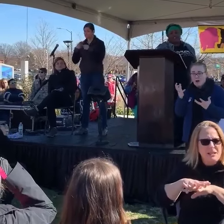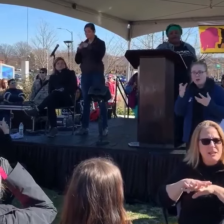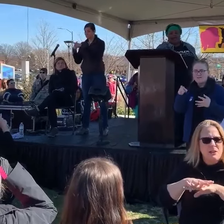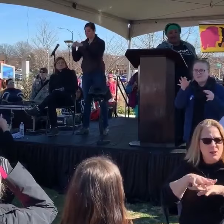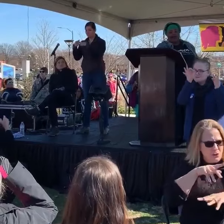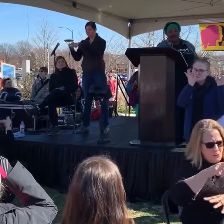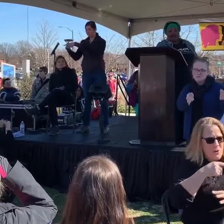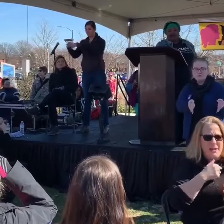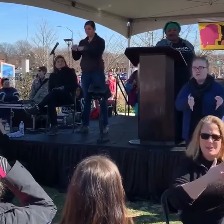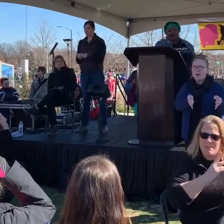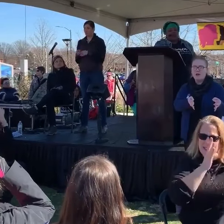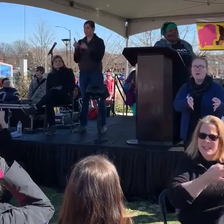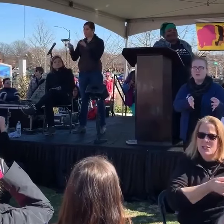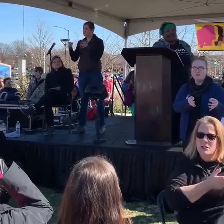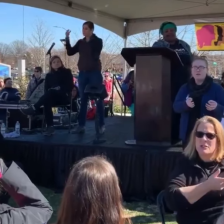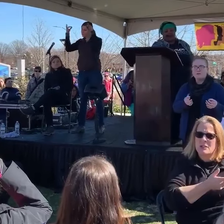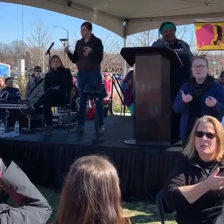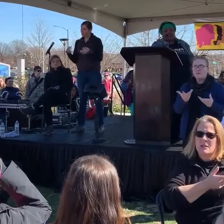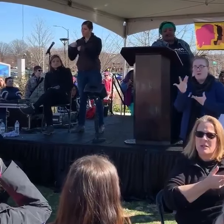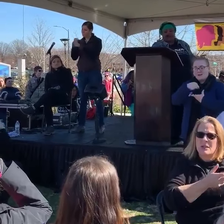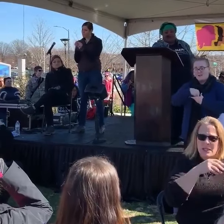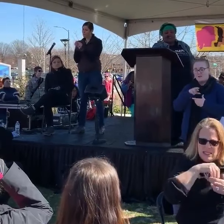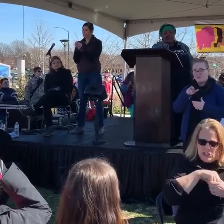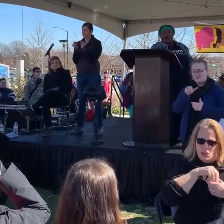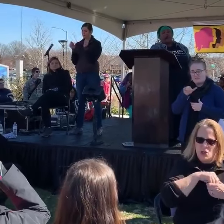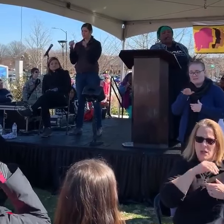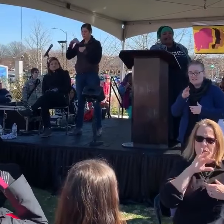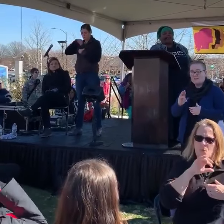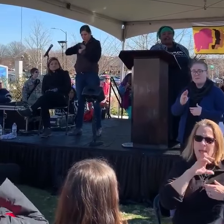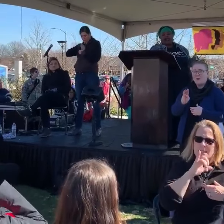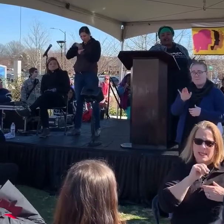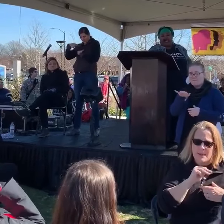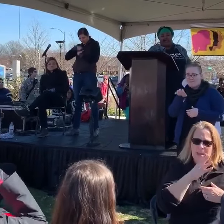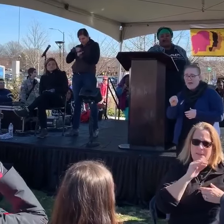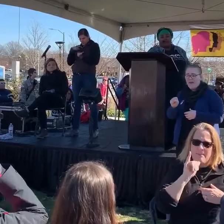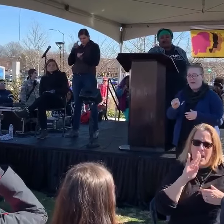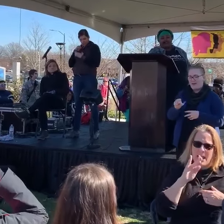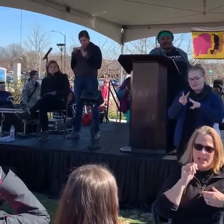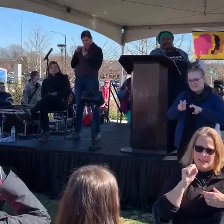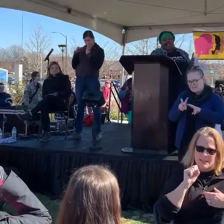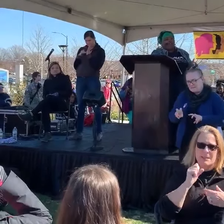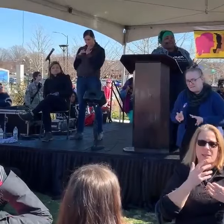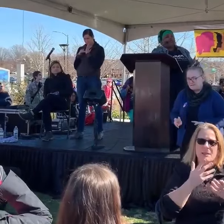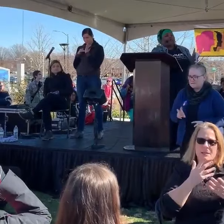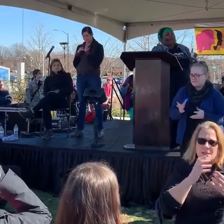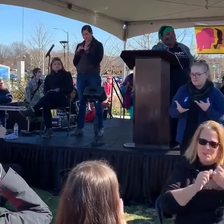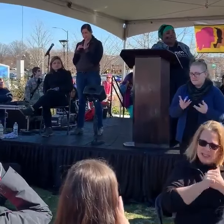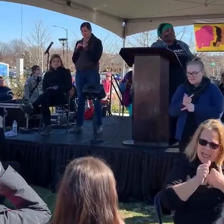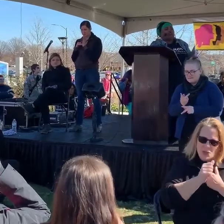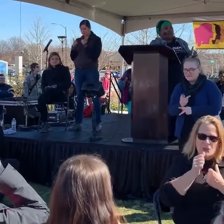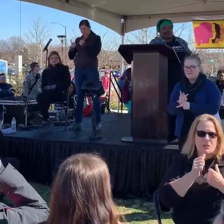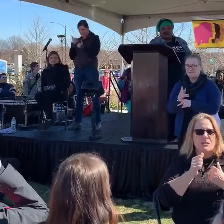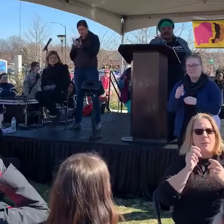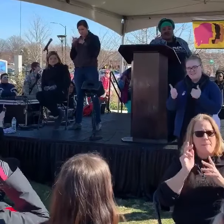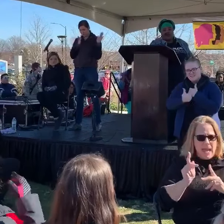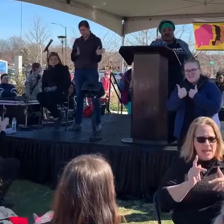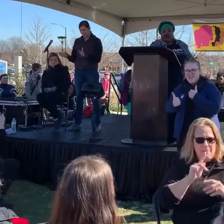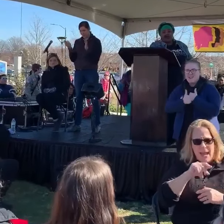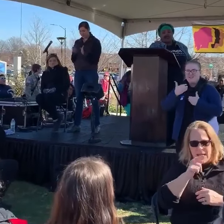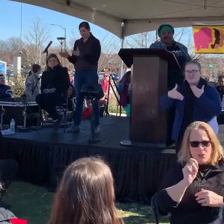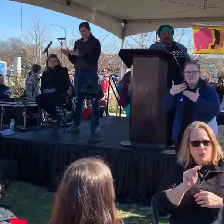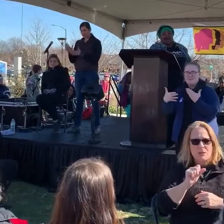some decisions to make. Some internalized racism and bias to dissect. Some dangerous patterns to